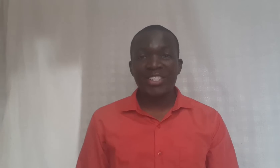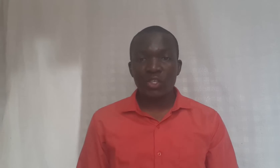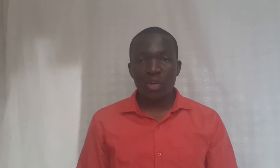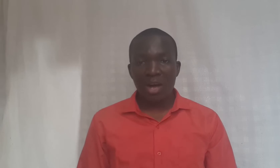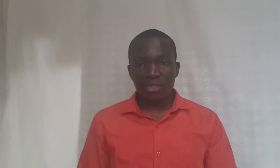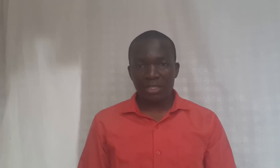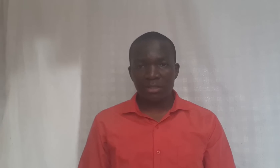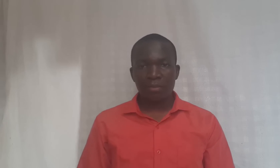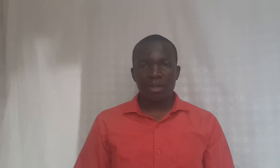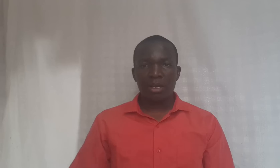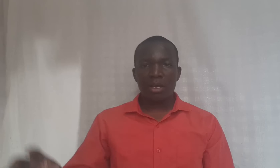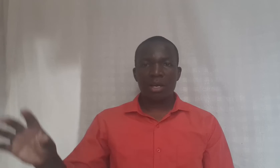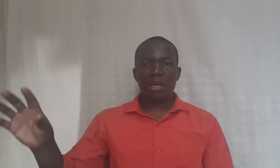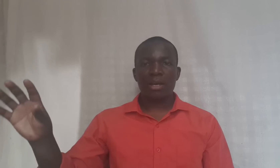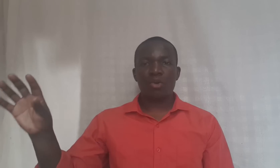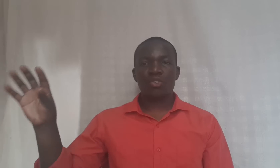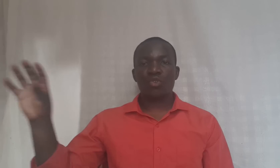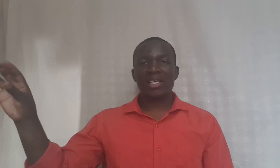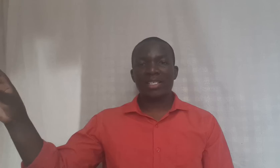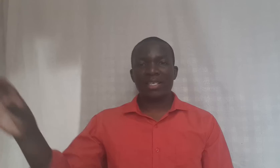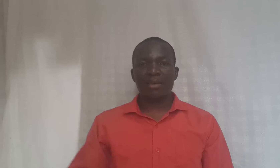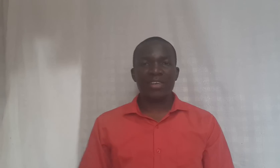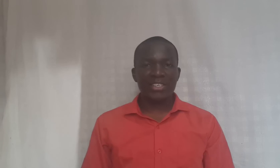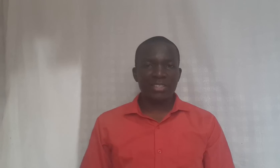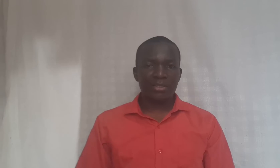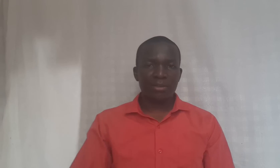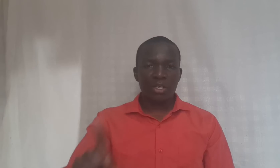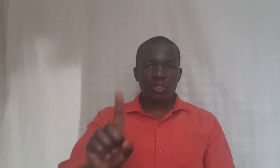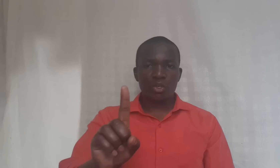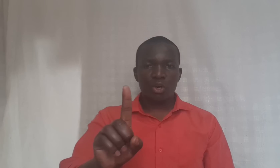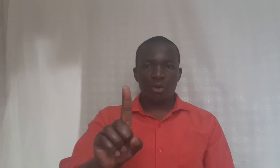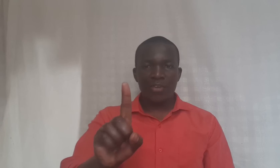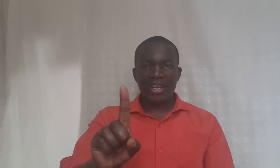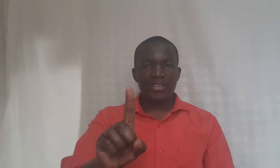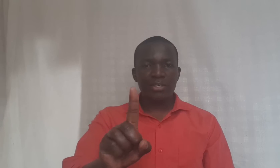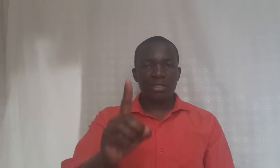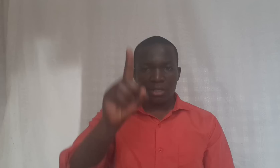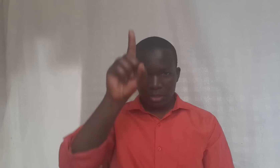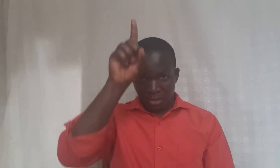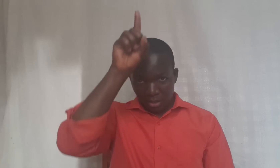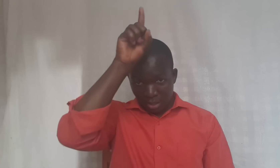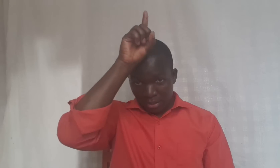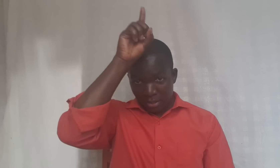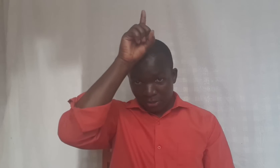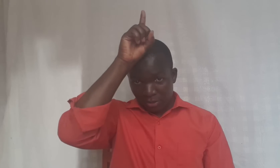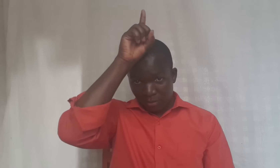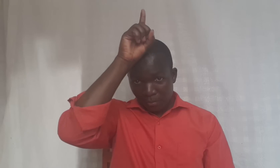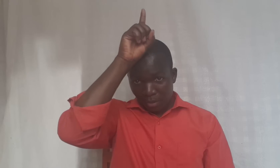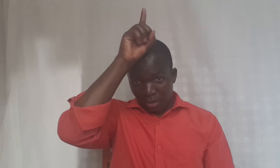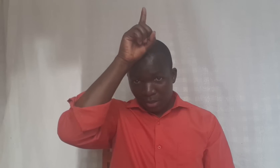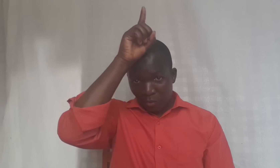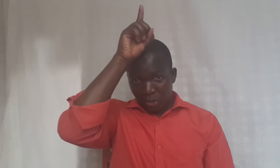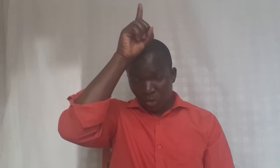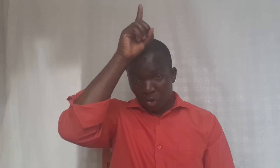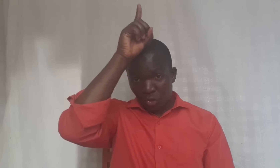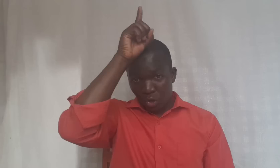traditional houses constructed in the villages. So village, this, which is